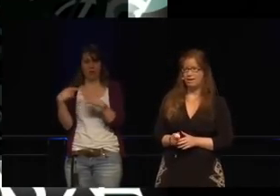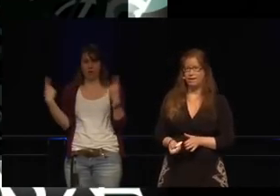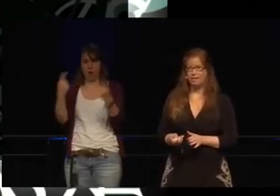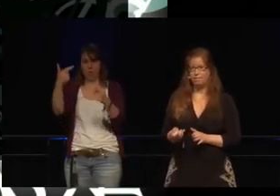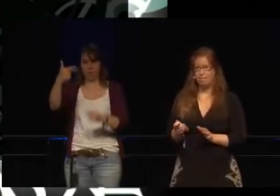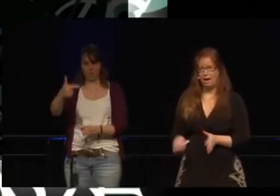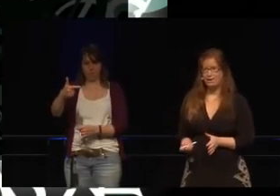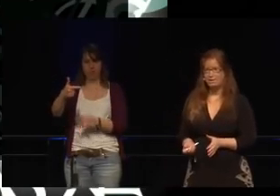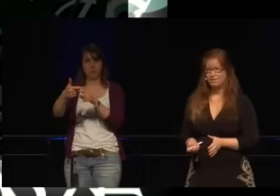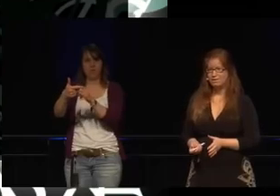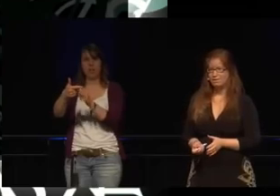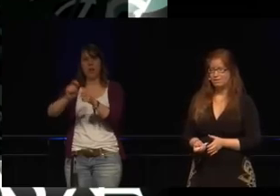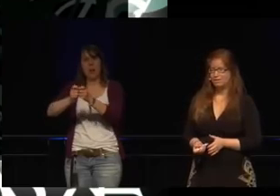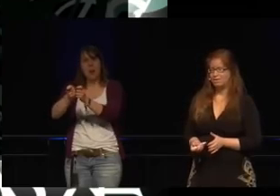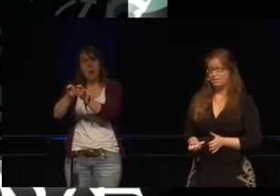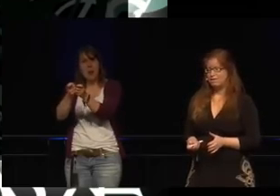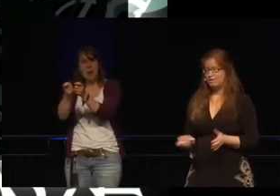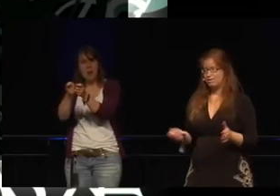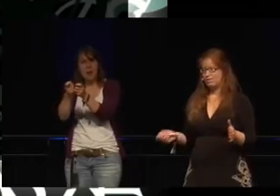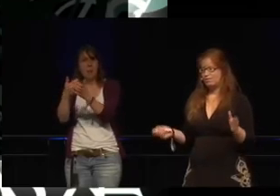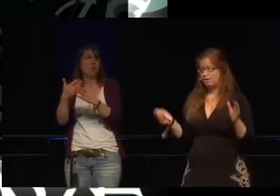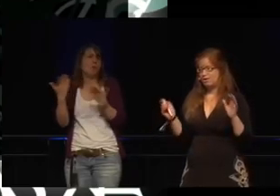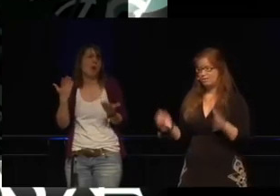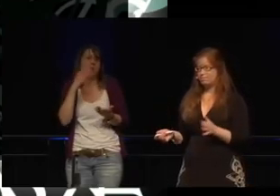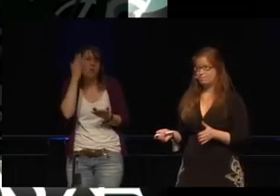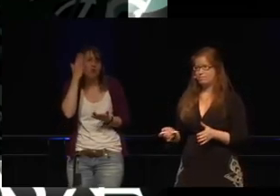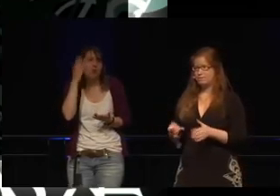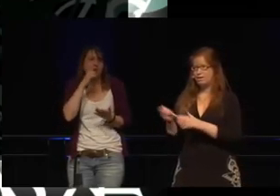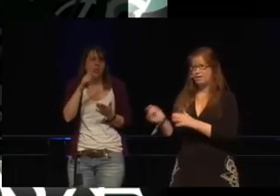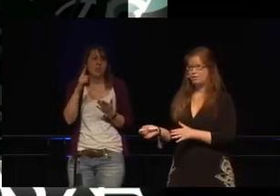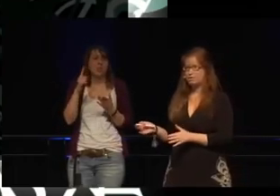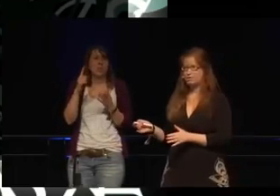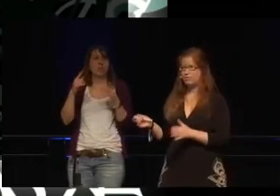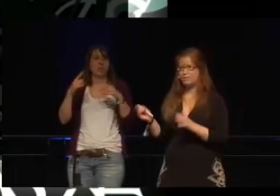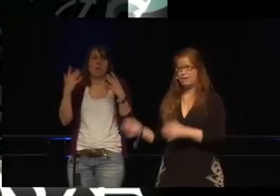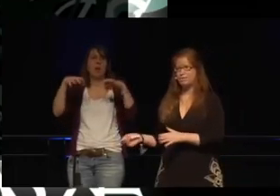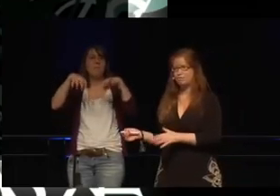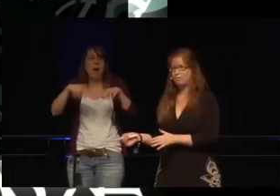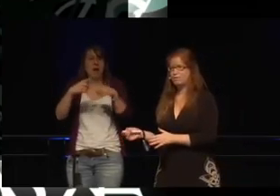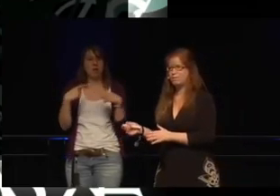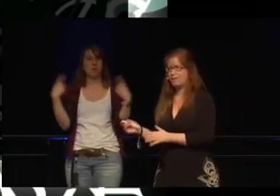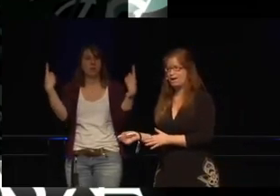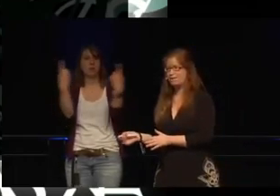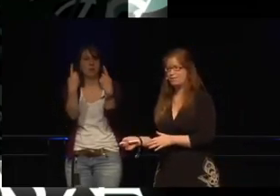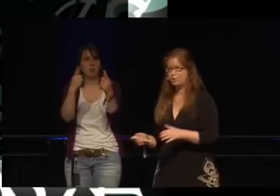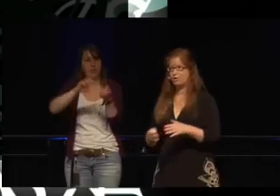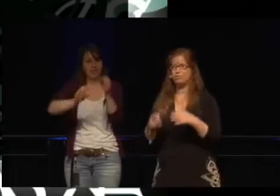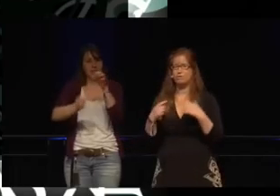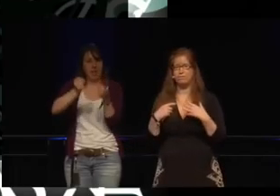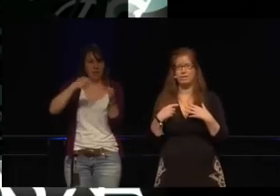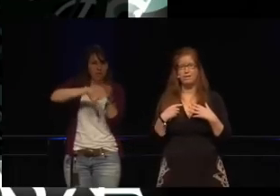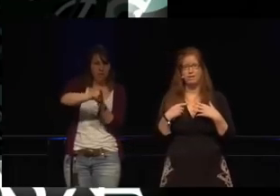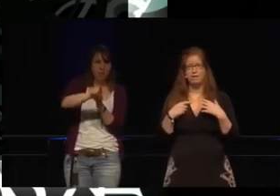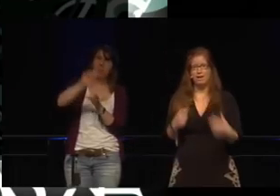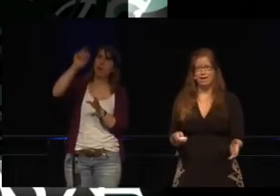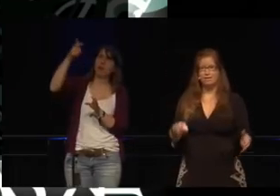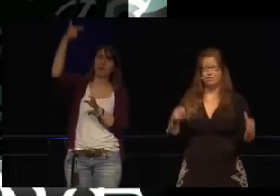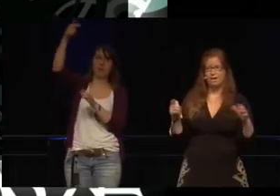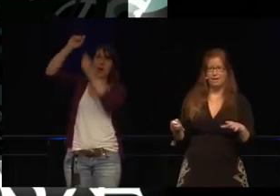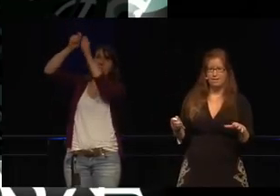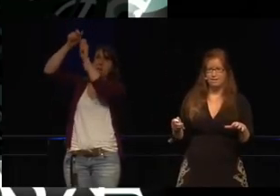make it possible that this camera shows pictures